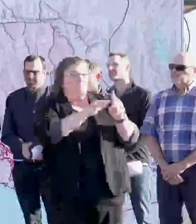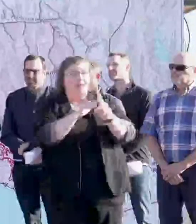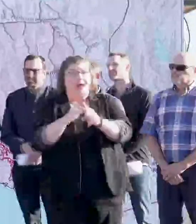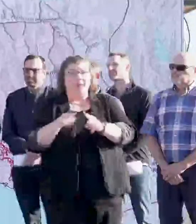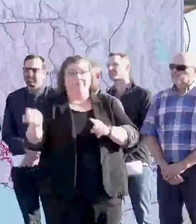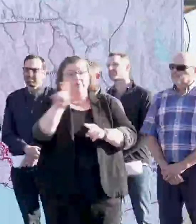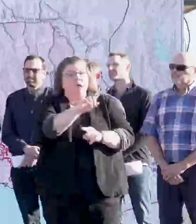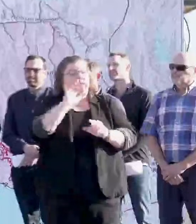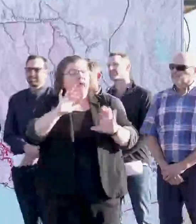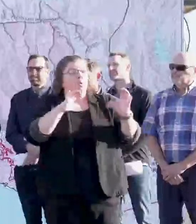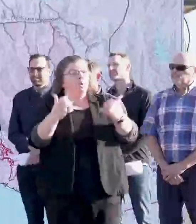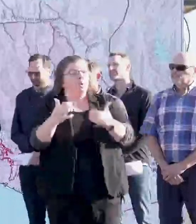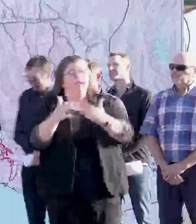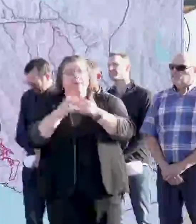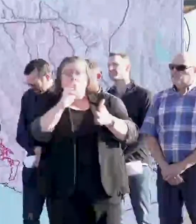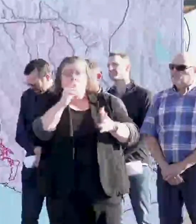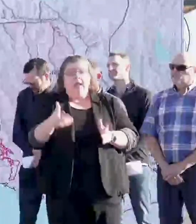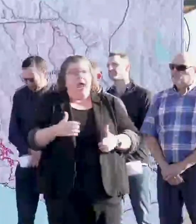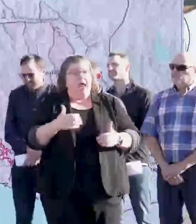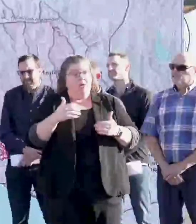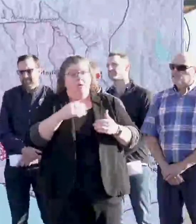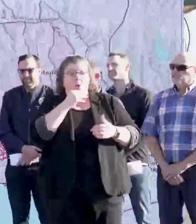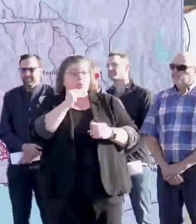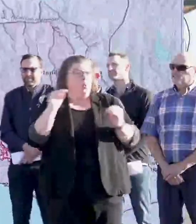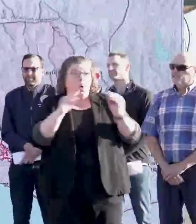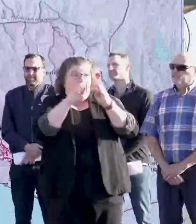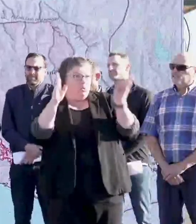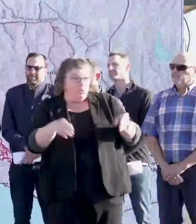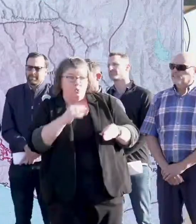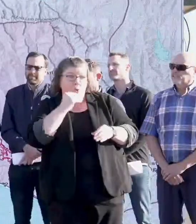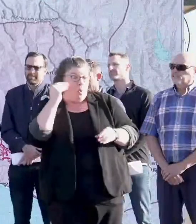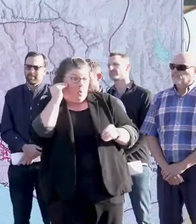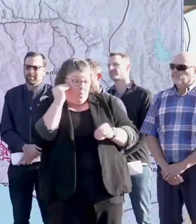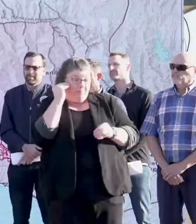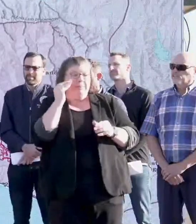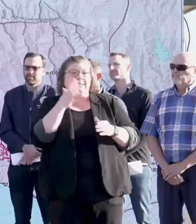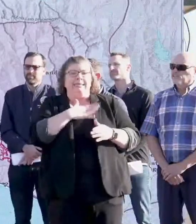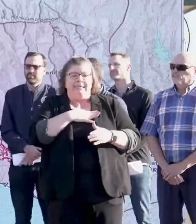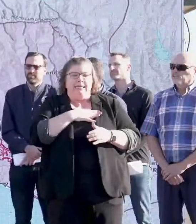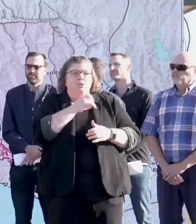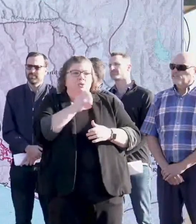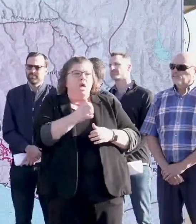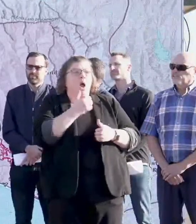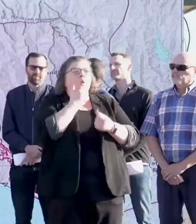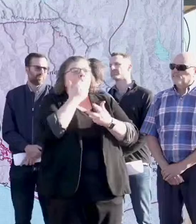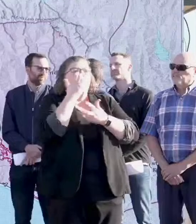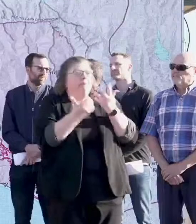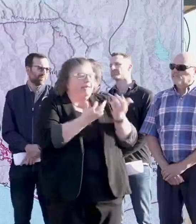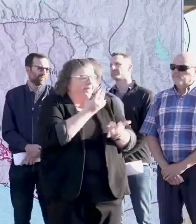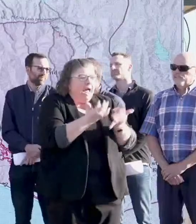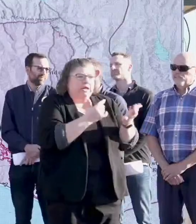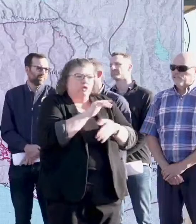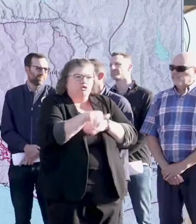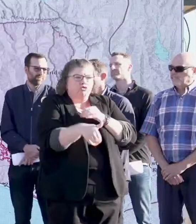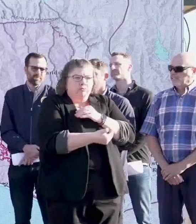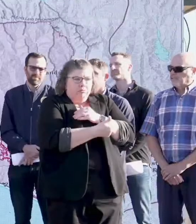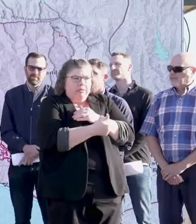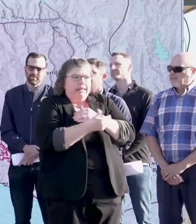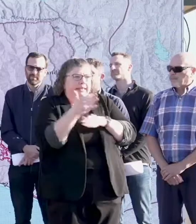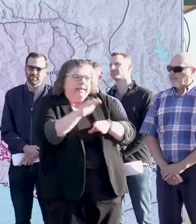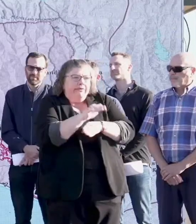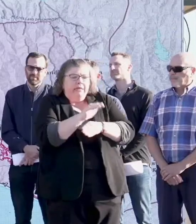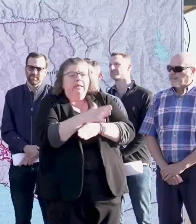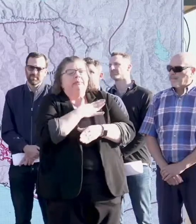unhoused population that if you are unhoused, please do not start any warming fires in the cool